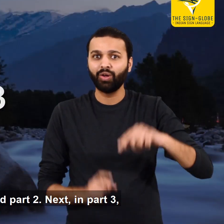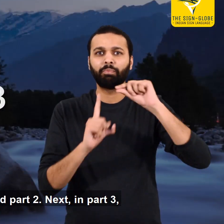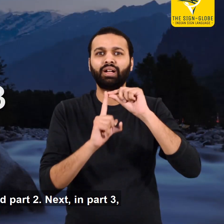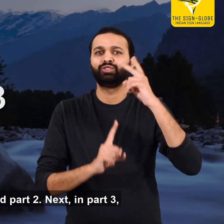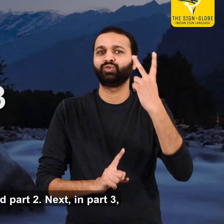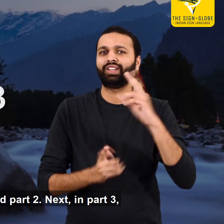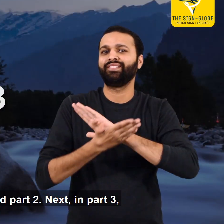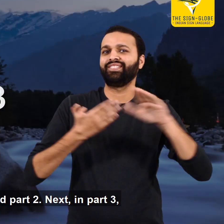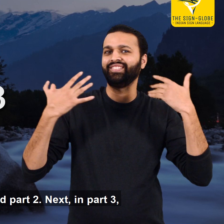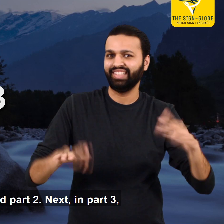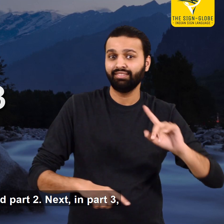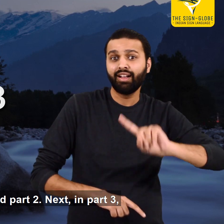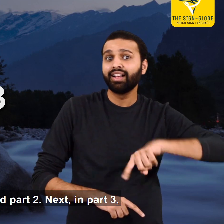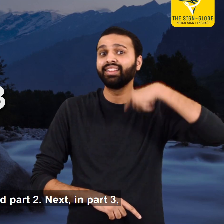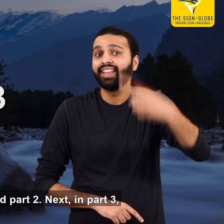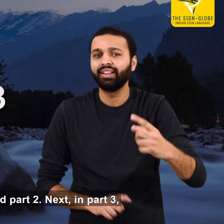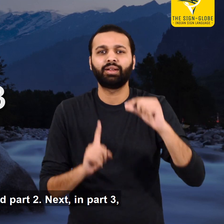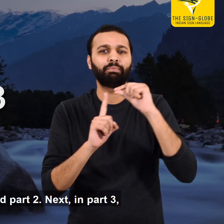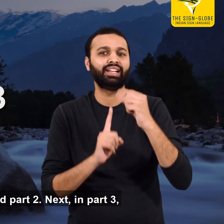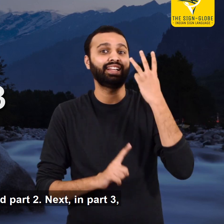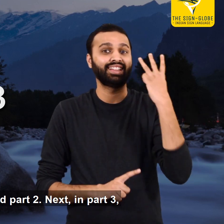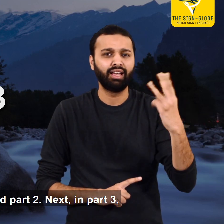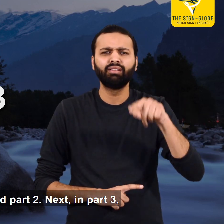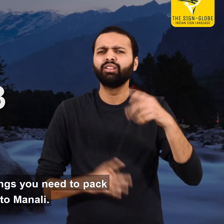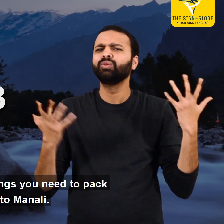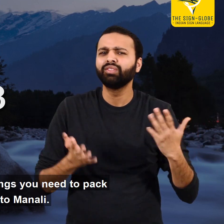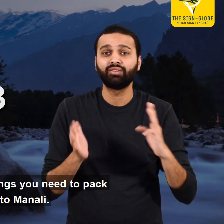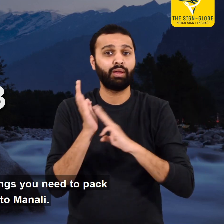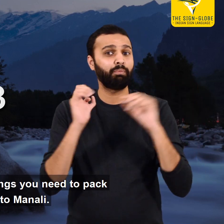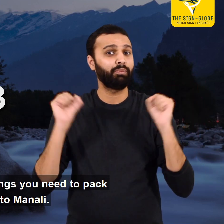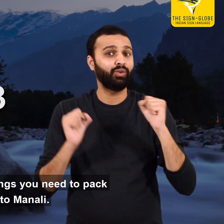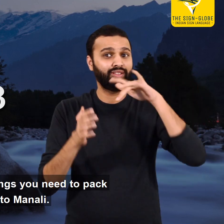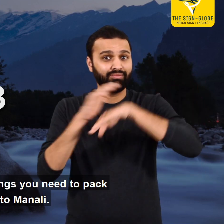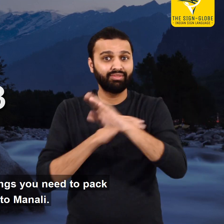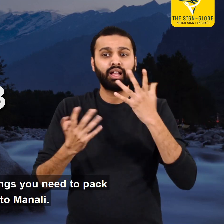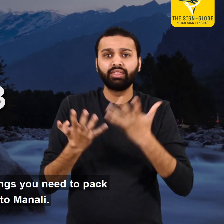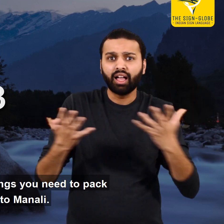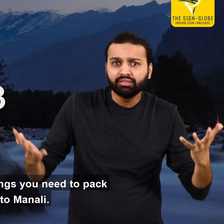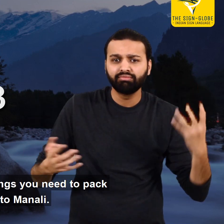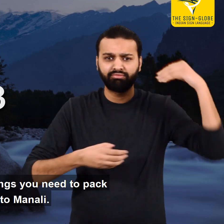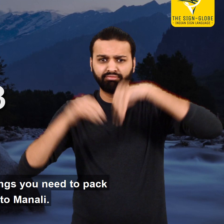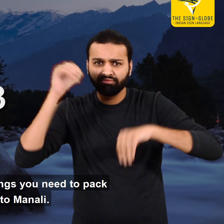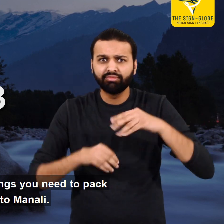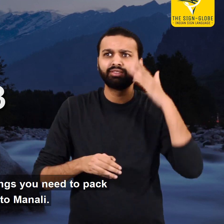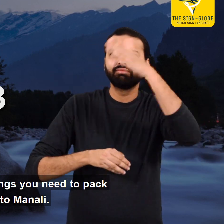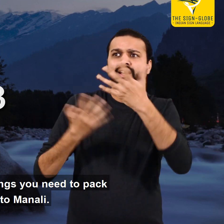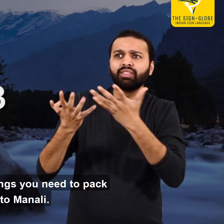Now, we have completed part 2. Next, in part 3, we shall see what things you need to